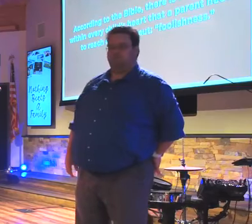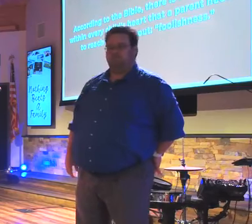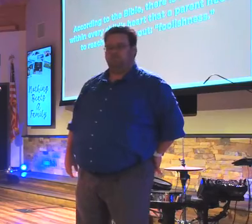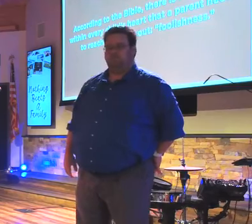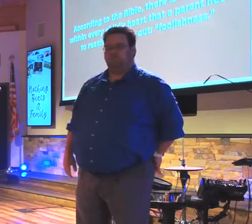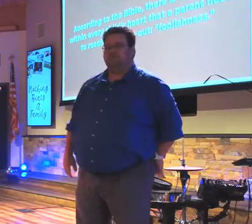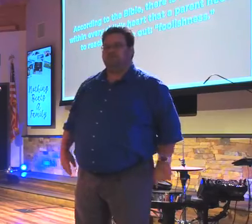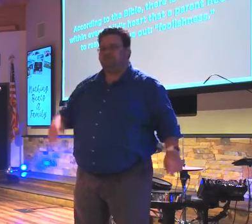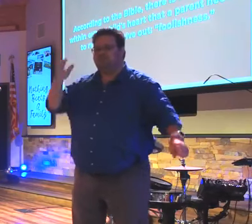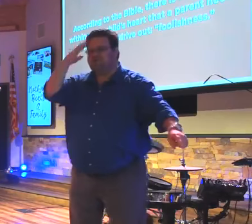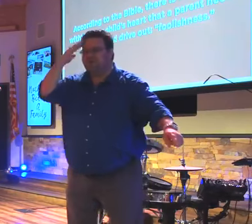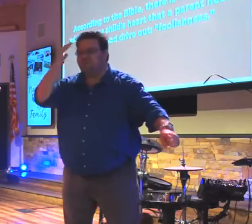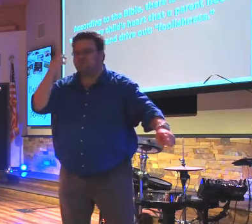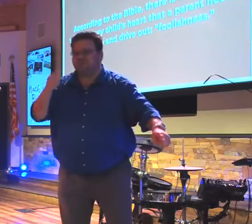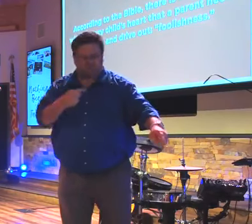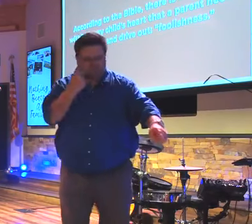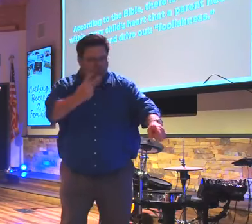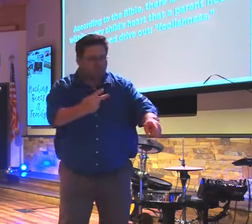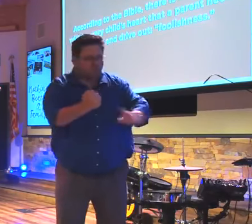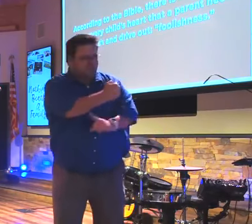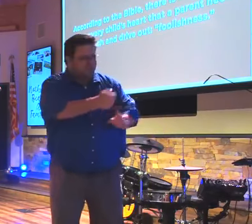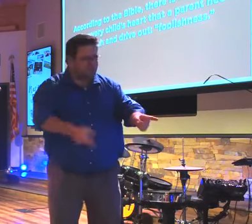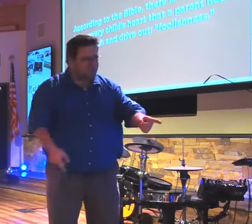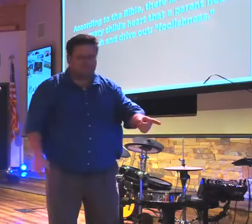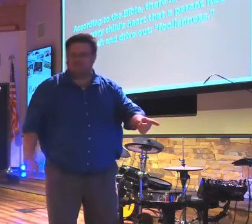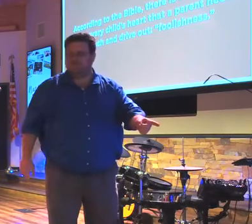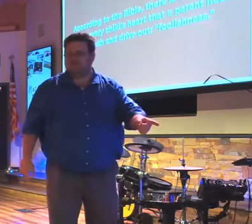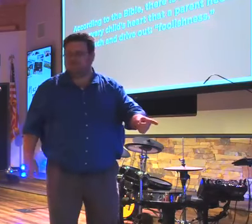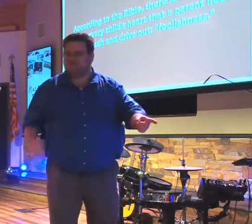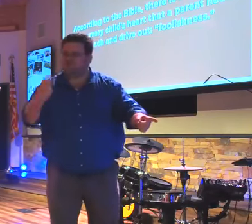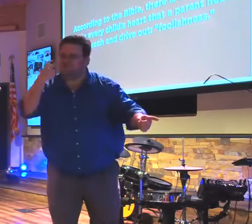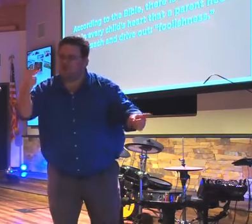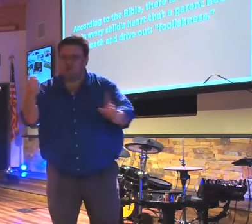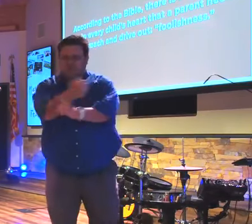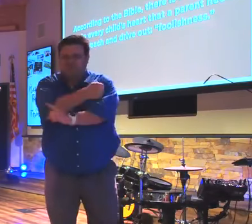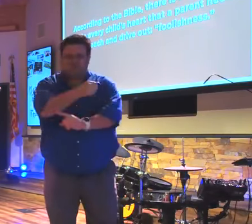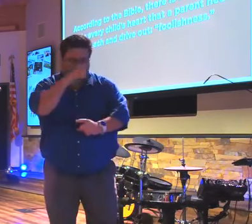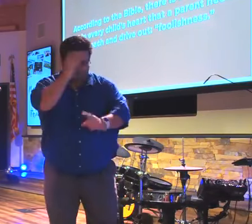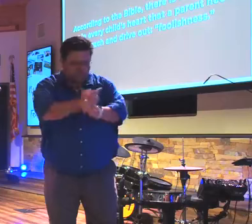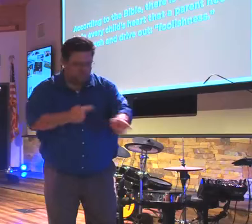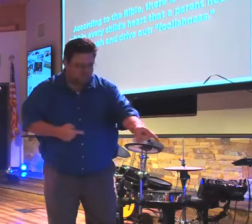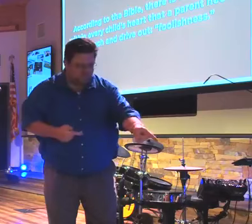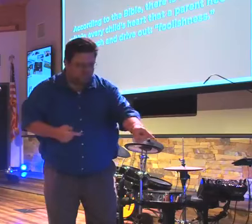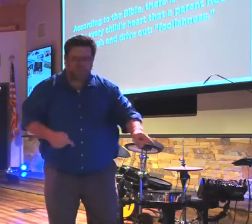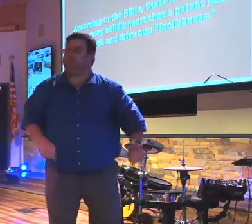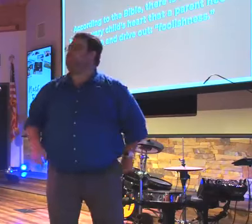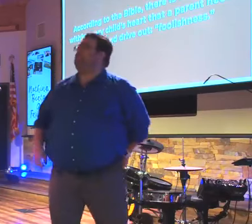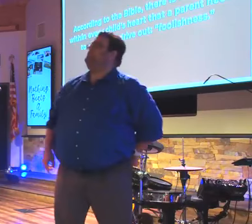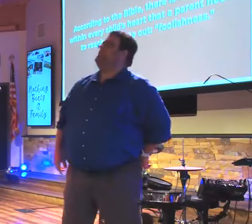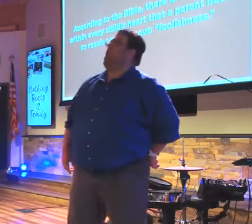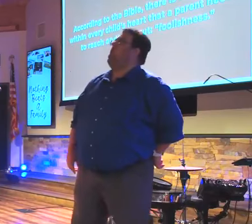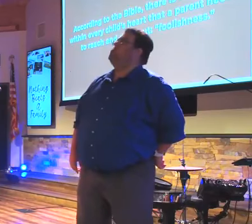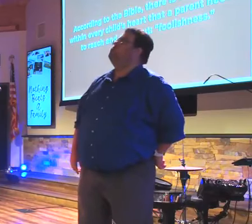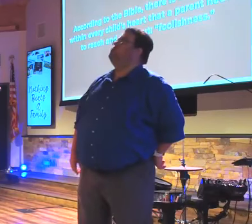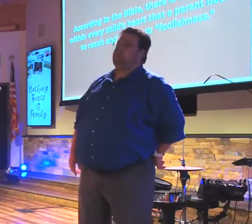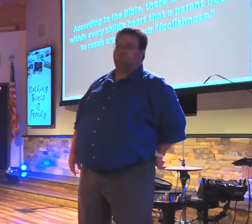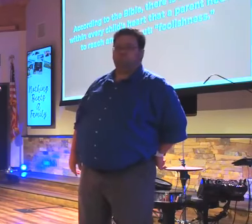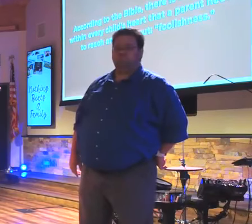And you know just as well as anything they hit him, right? You saw him hit him. Did you hit your brother? No.